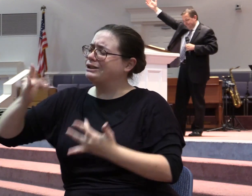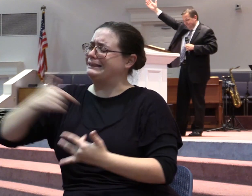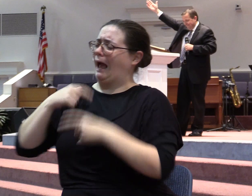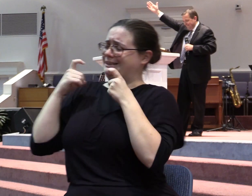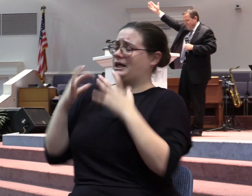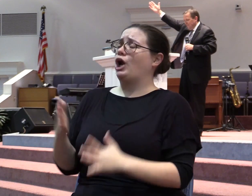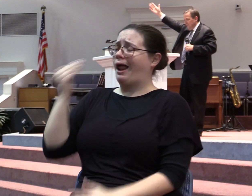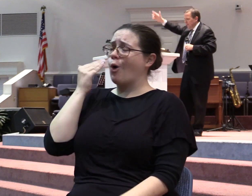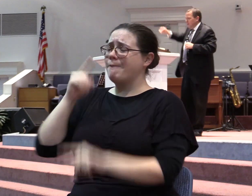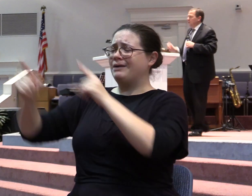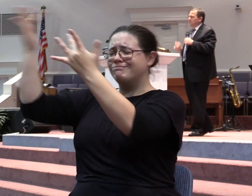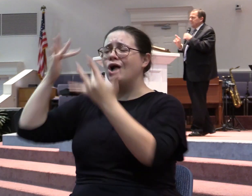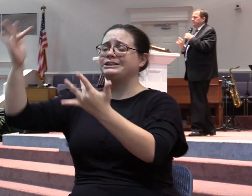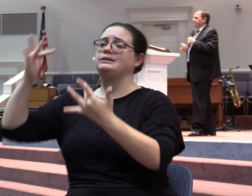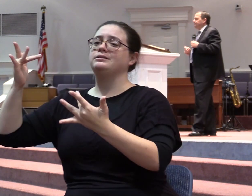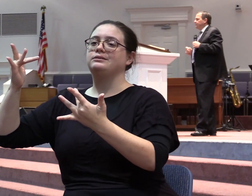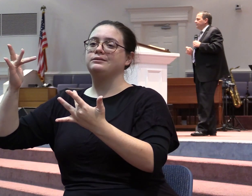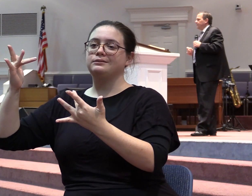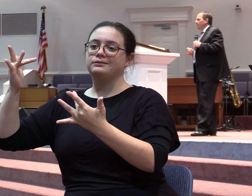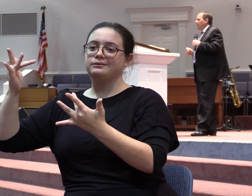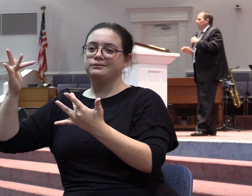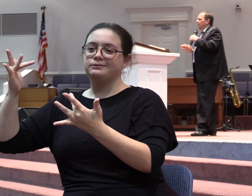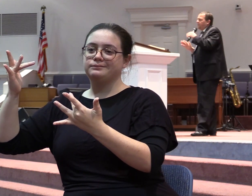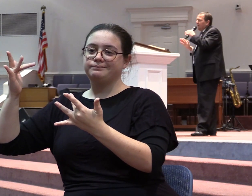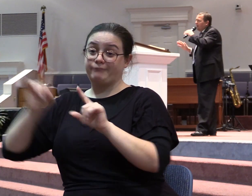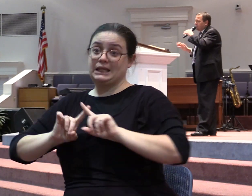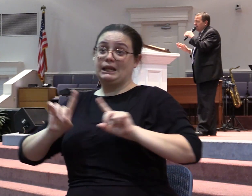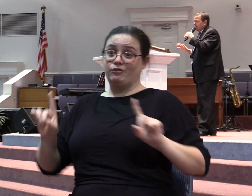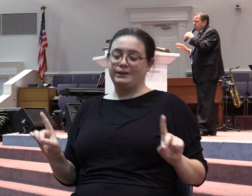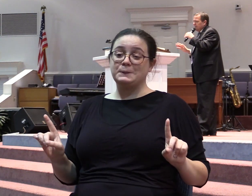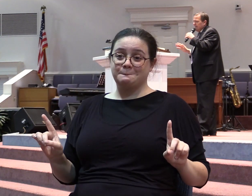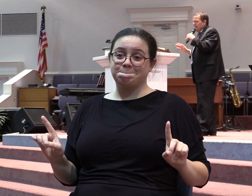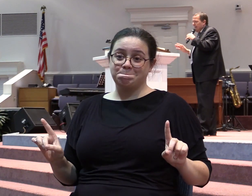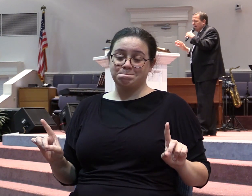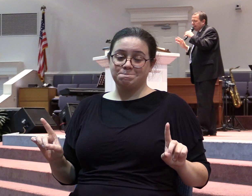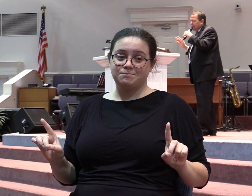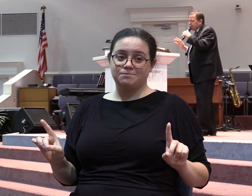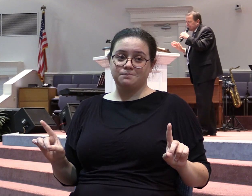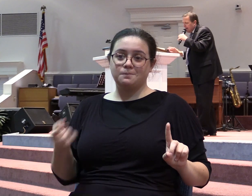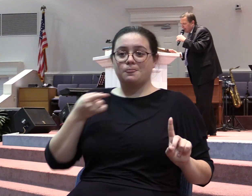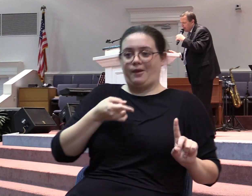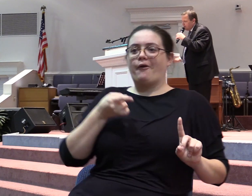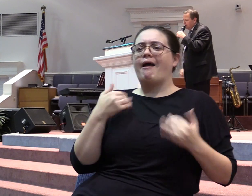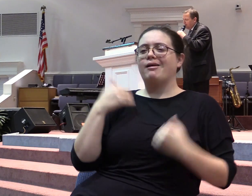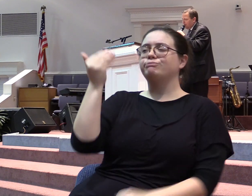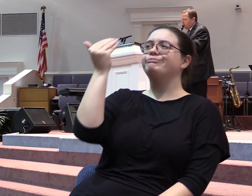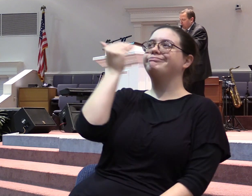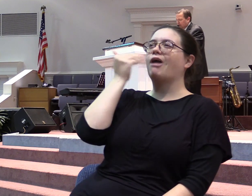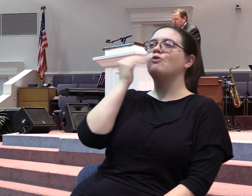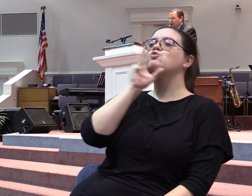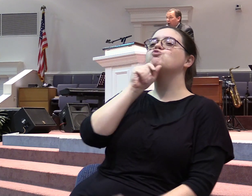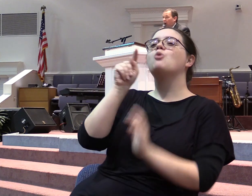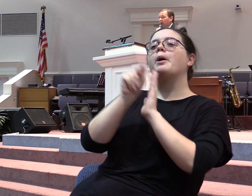sinner. You see, the Pharisees had a knowledge of the